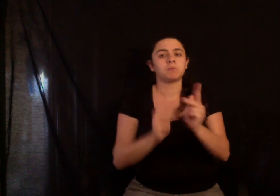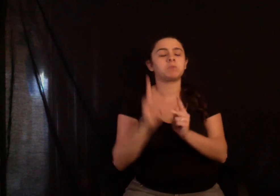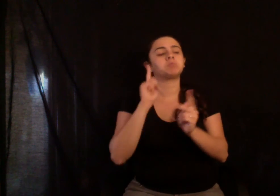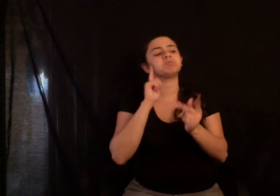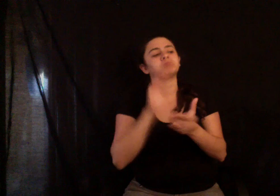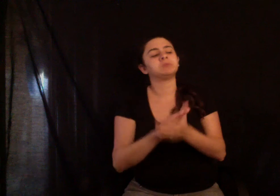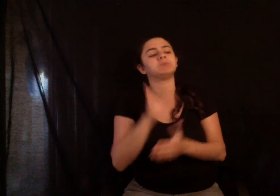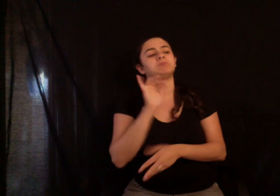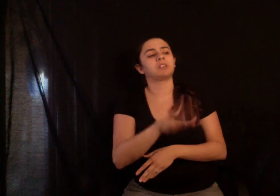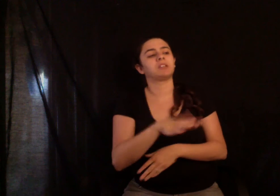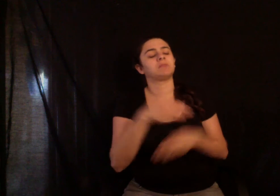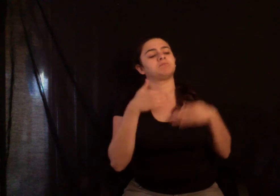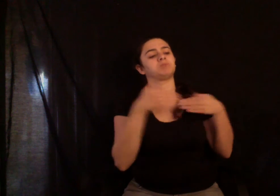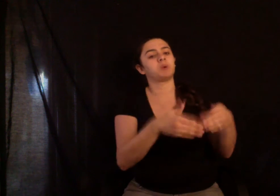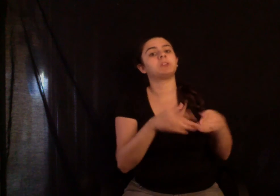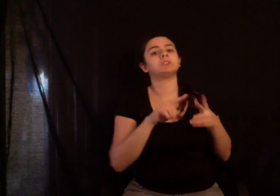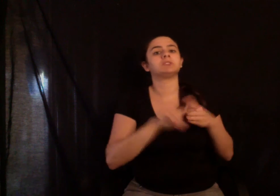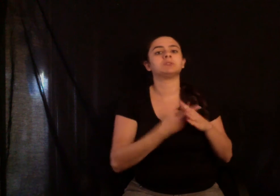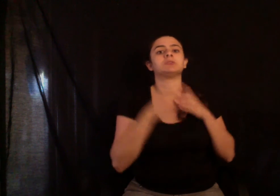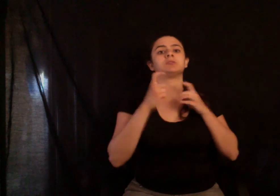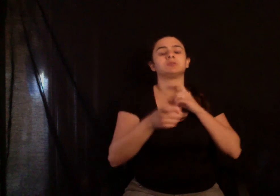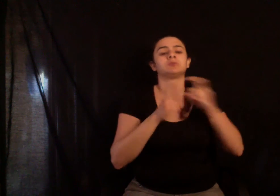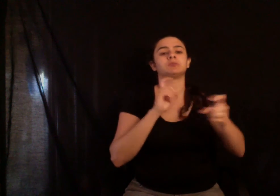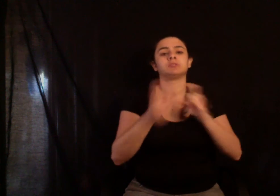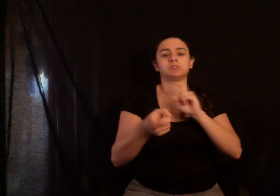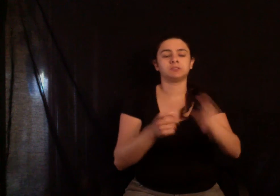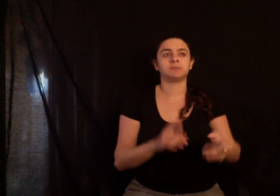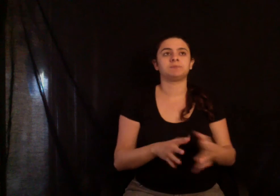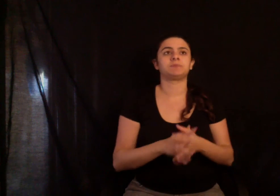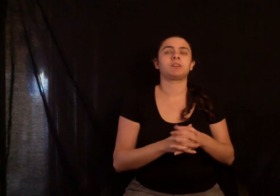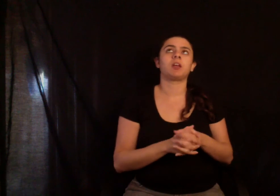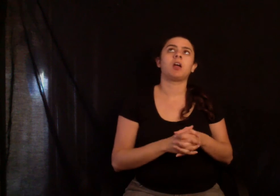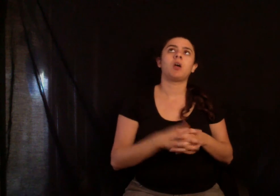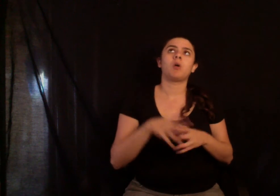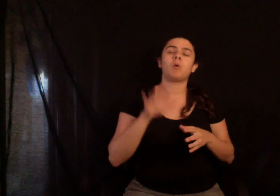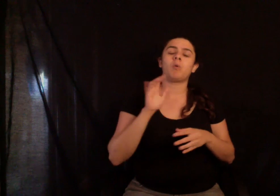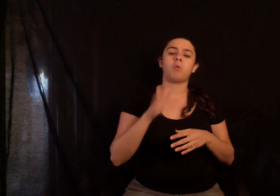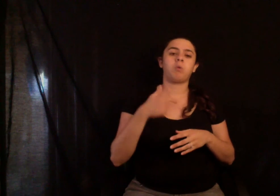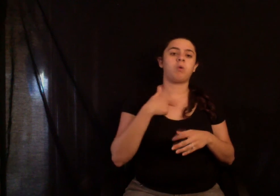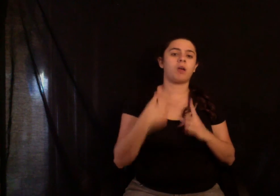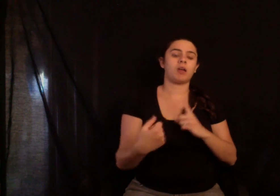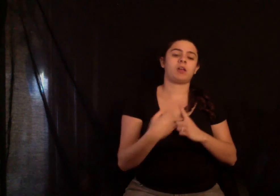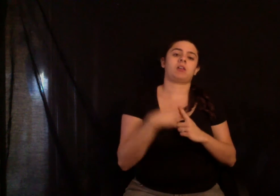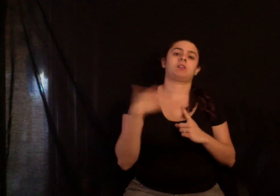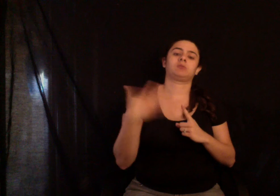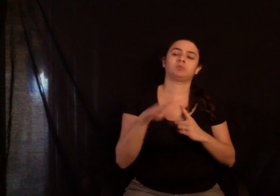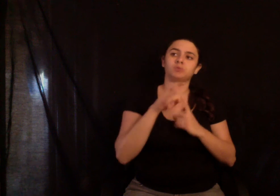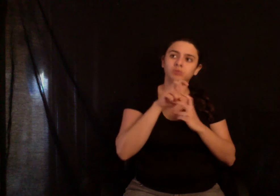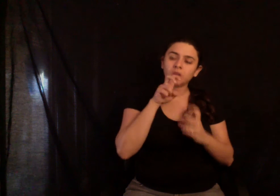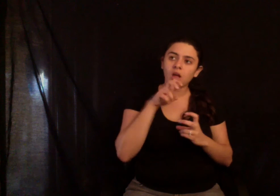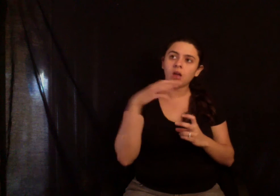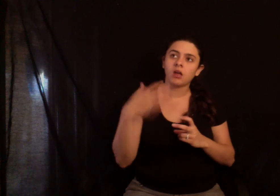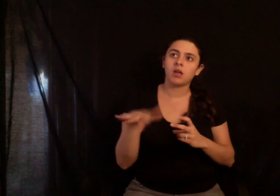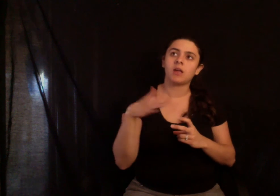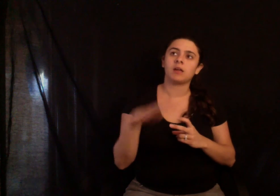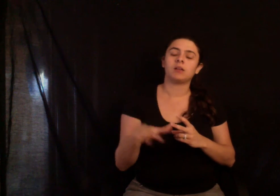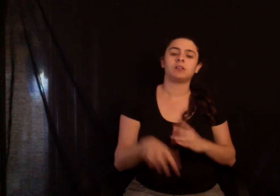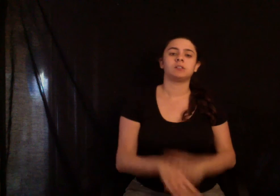was completely taken back, both myself and the family. I was in communication with the family the entire time, so I would give them